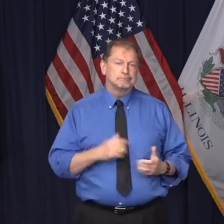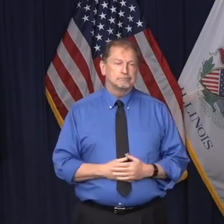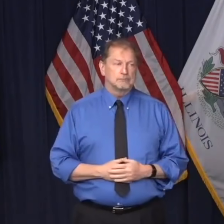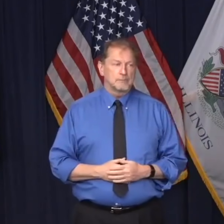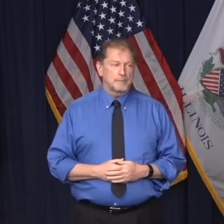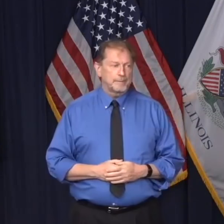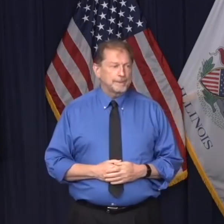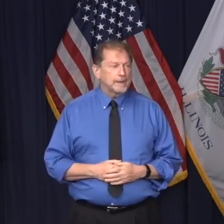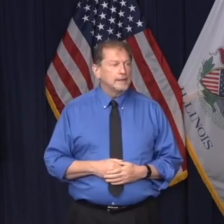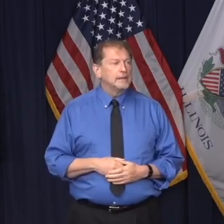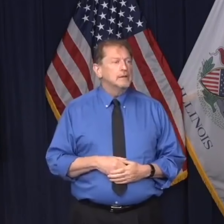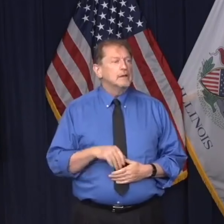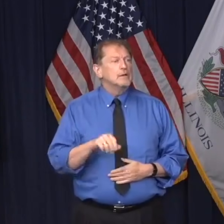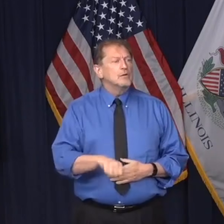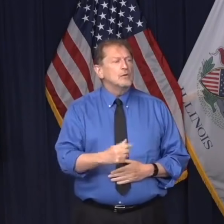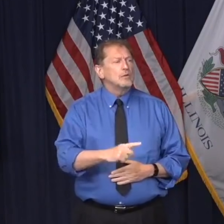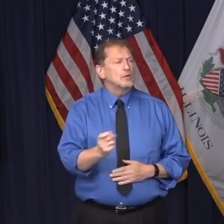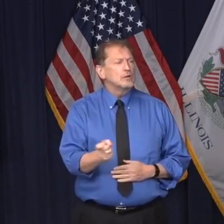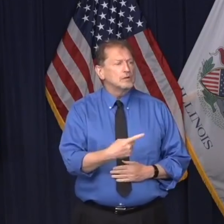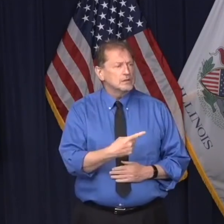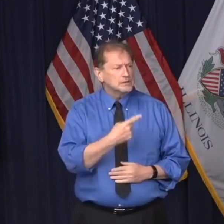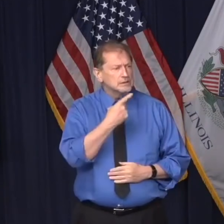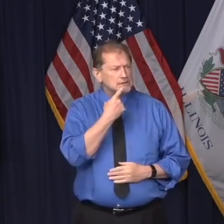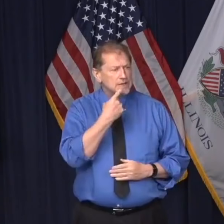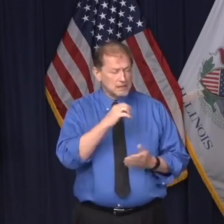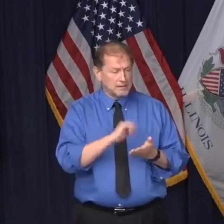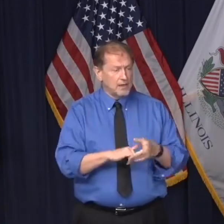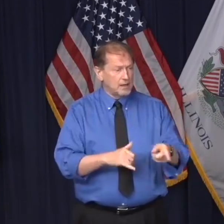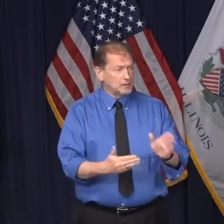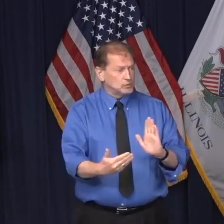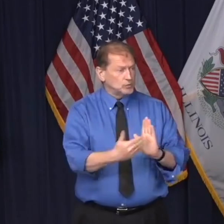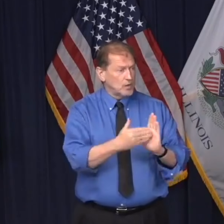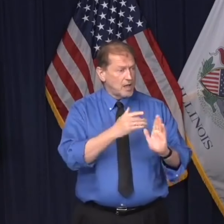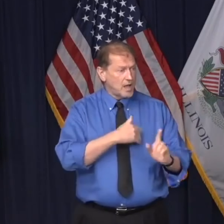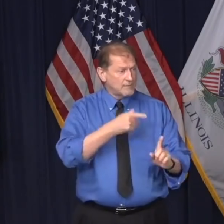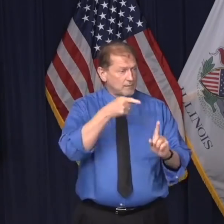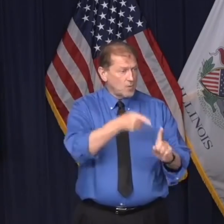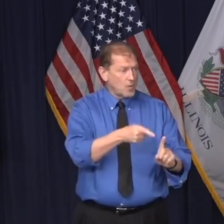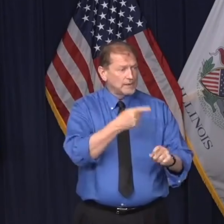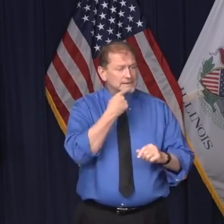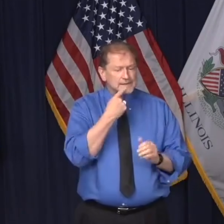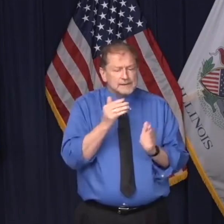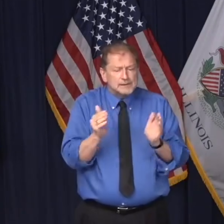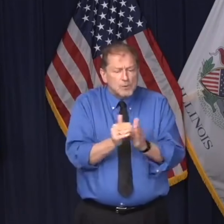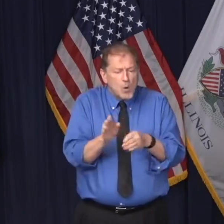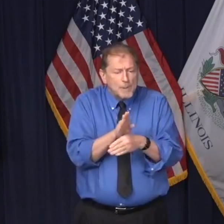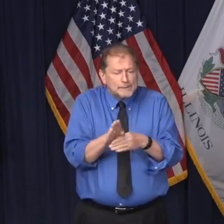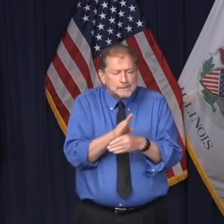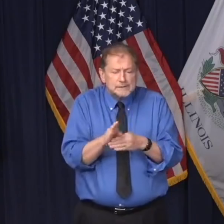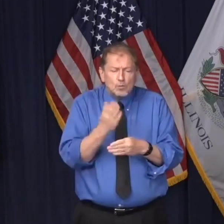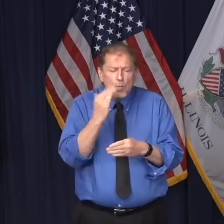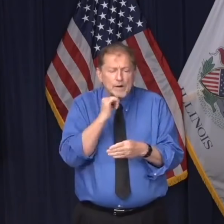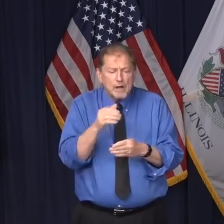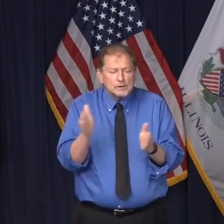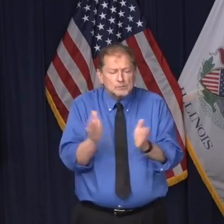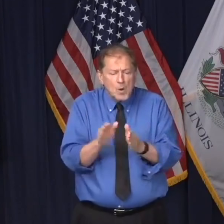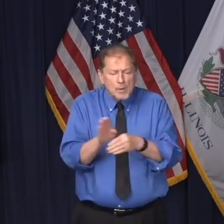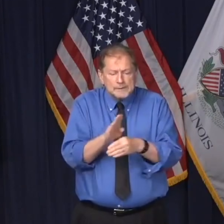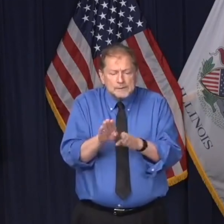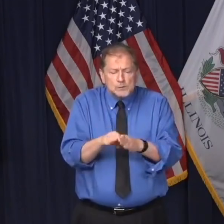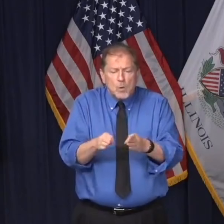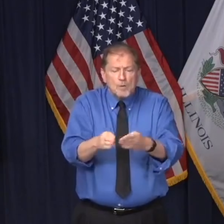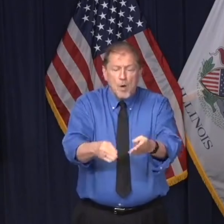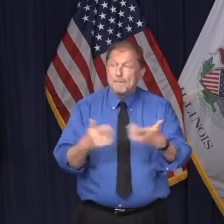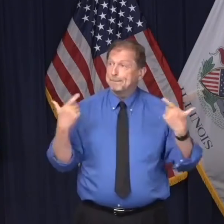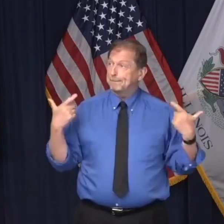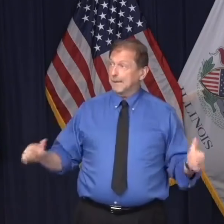vein, Eric Hong with ABC7 wants to know, does the litigation have a point? Argues that many mom and pop retailers should be allowed to open if big box stores